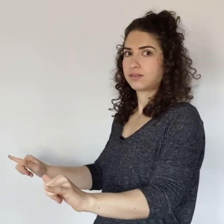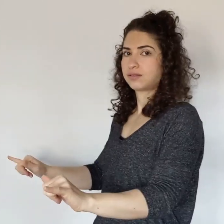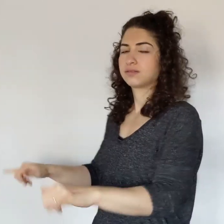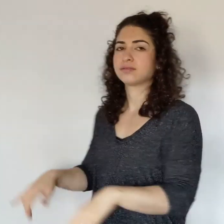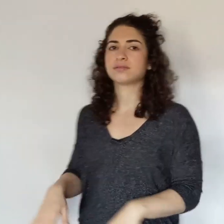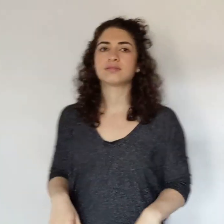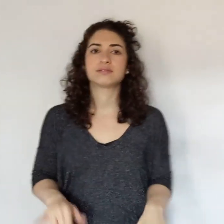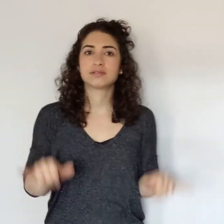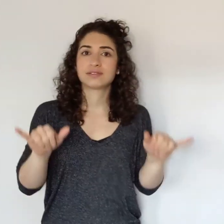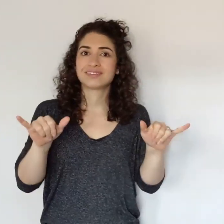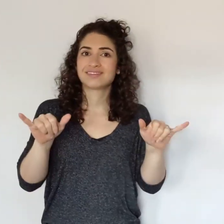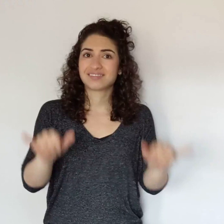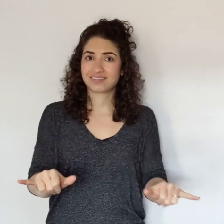Stay.